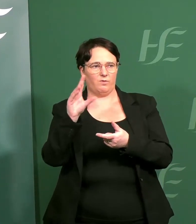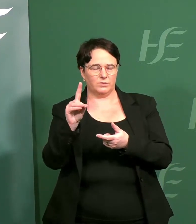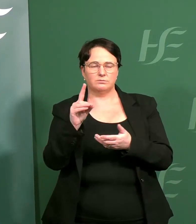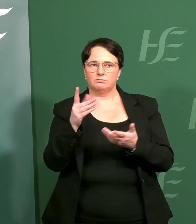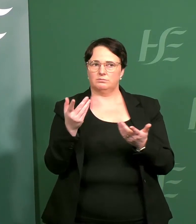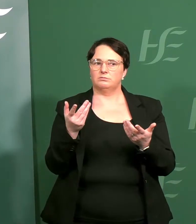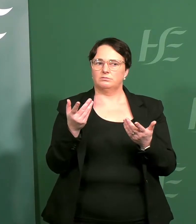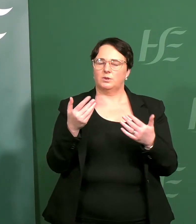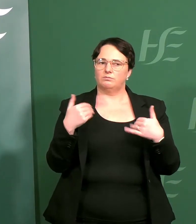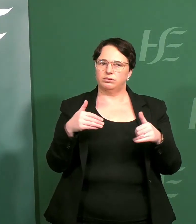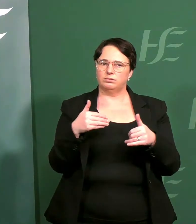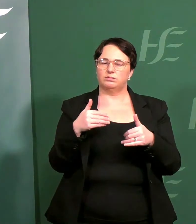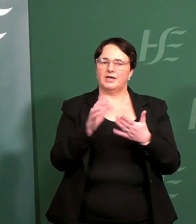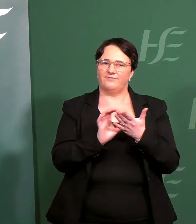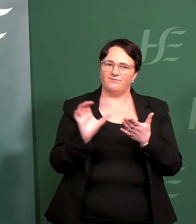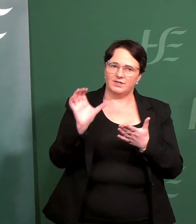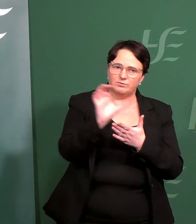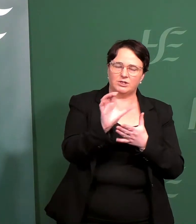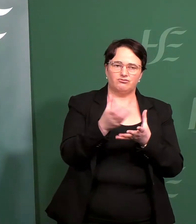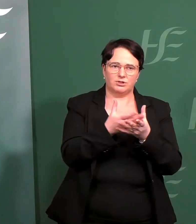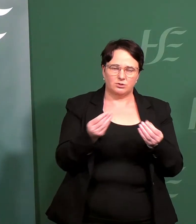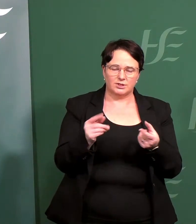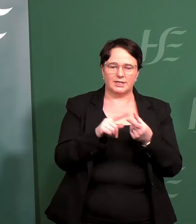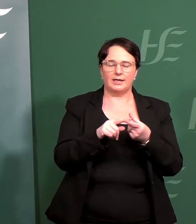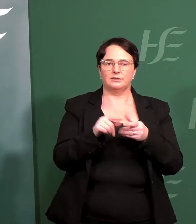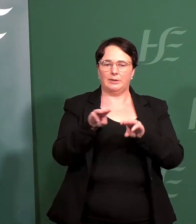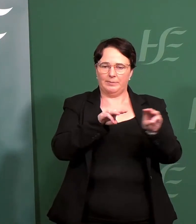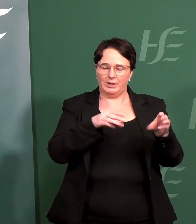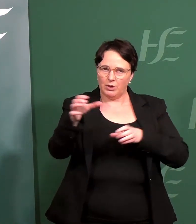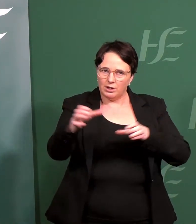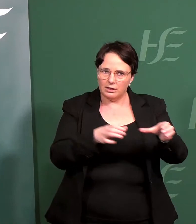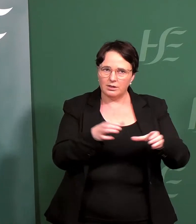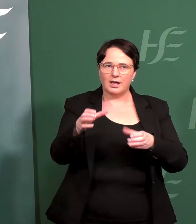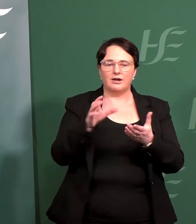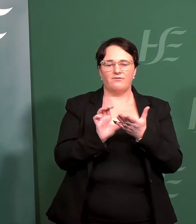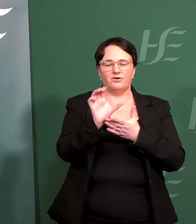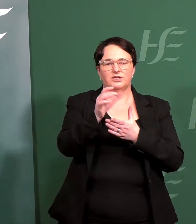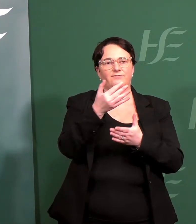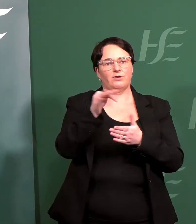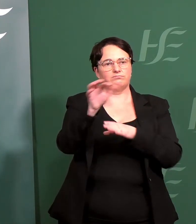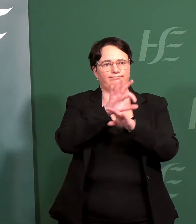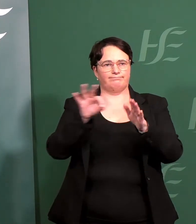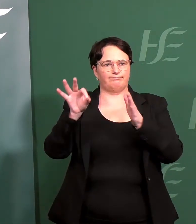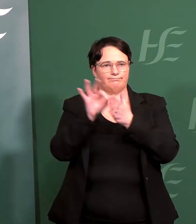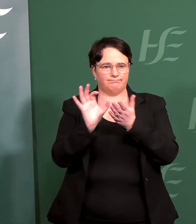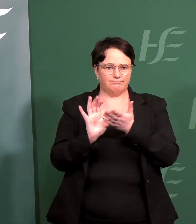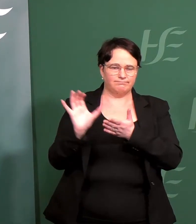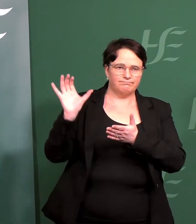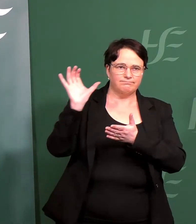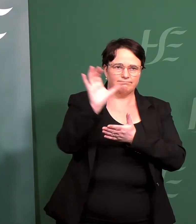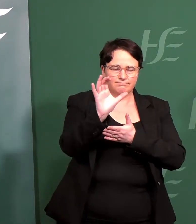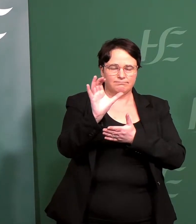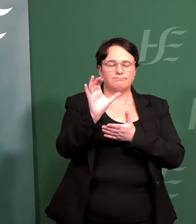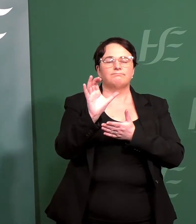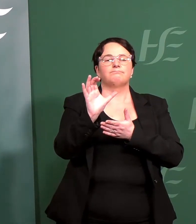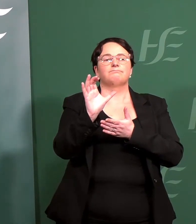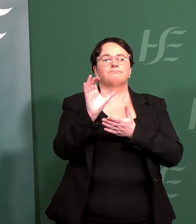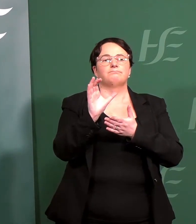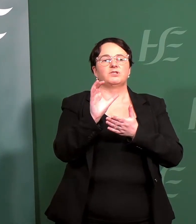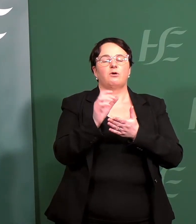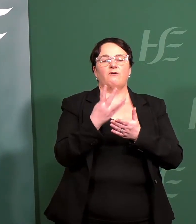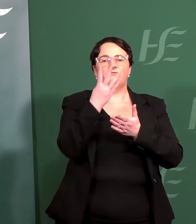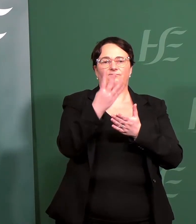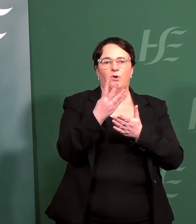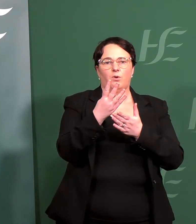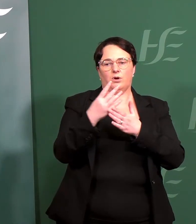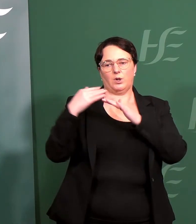significant investments in resources and people and funding from government. And a layer on top of those 4 waves